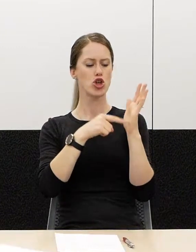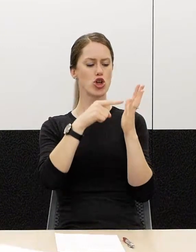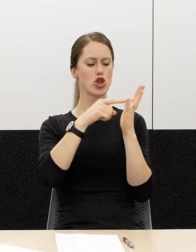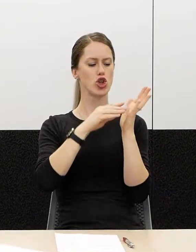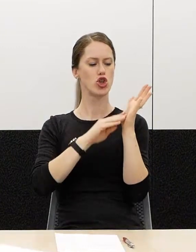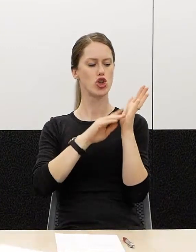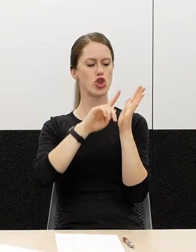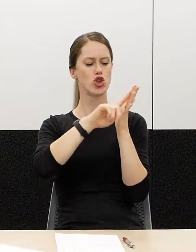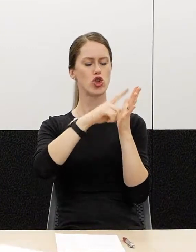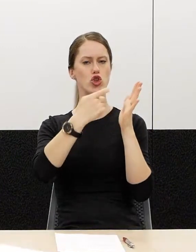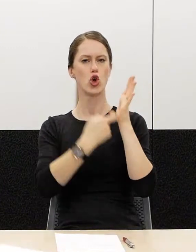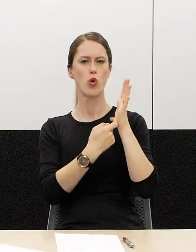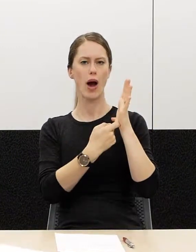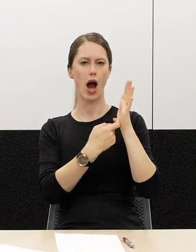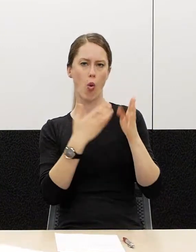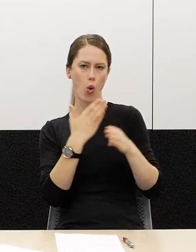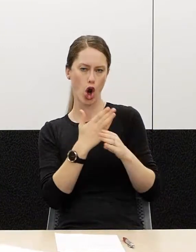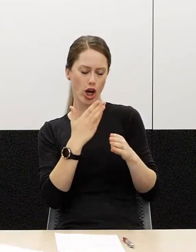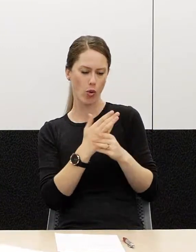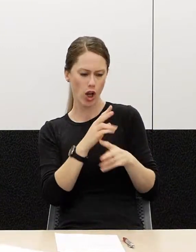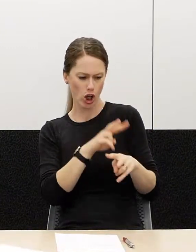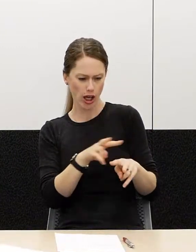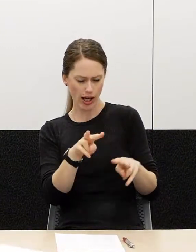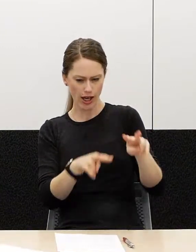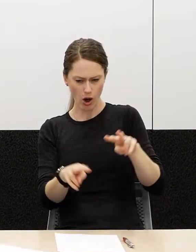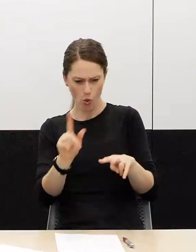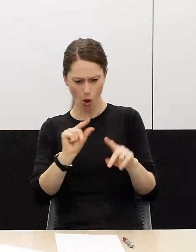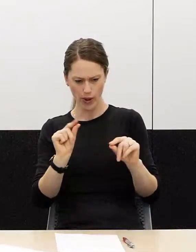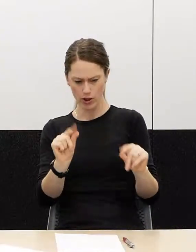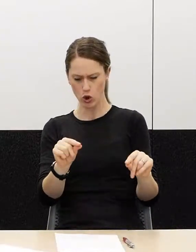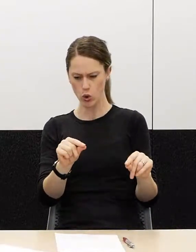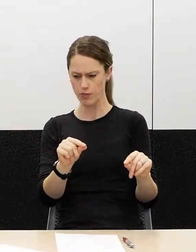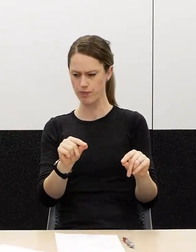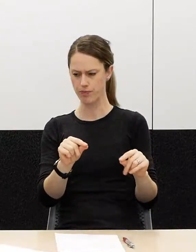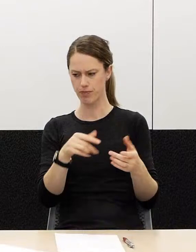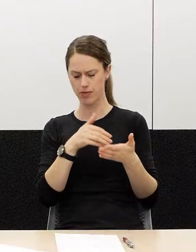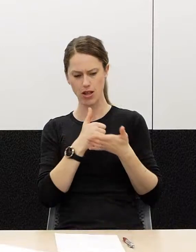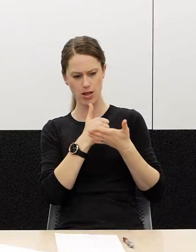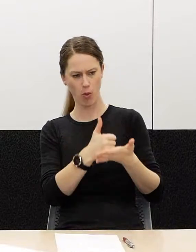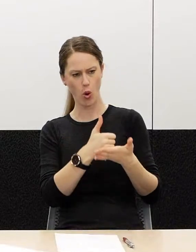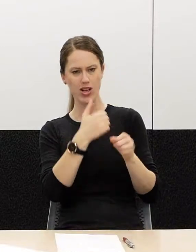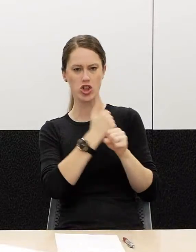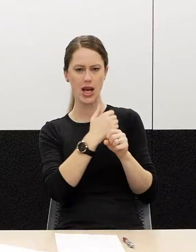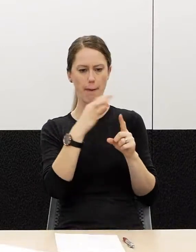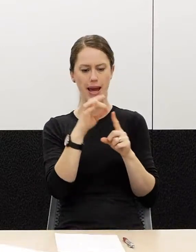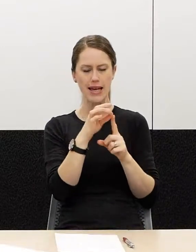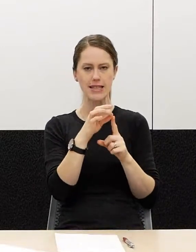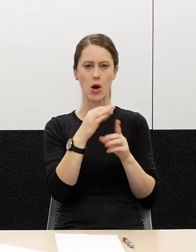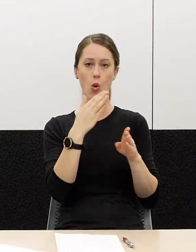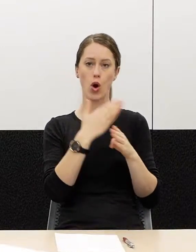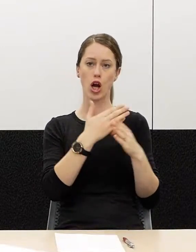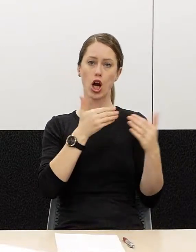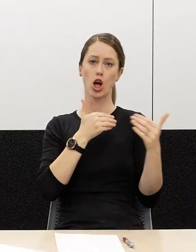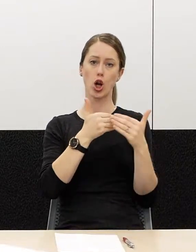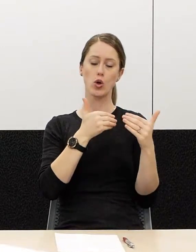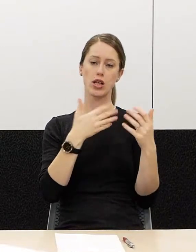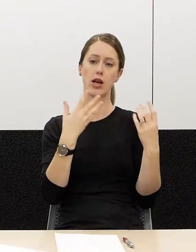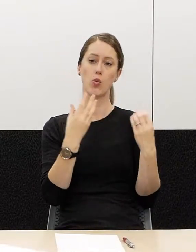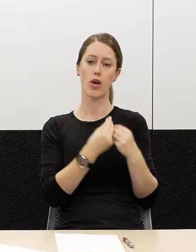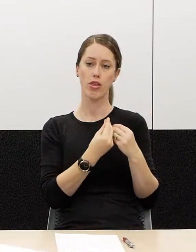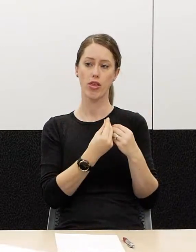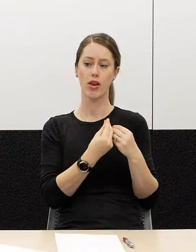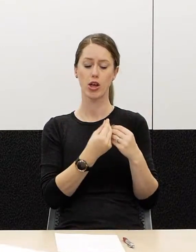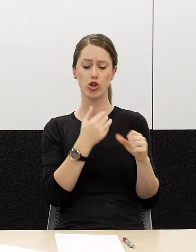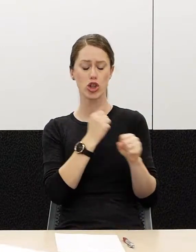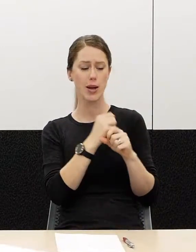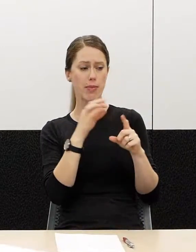we're looking at the whole pathway, we're looking at what we can do to support GPs, and we've been working really closely with